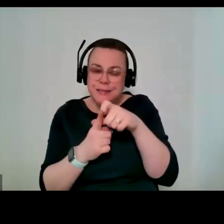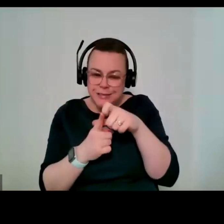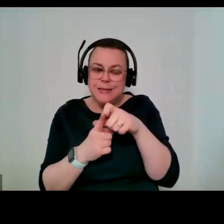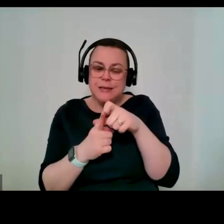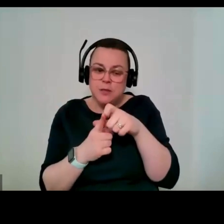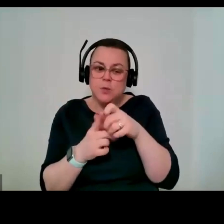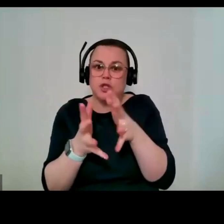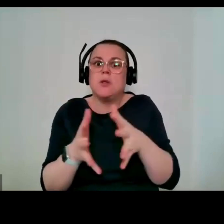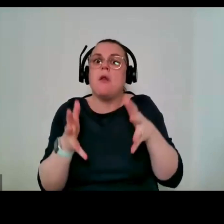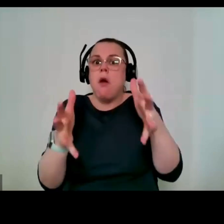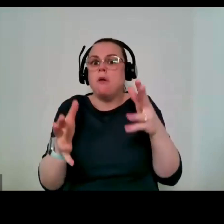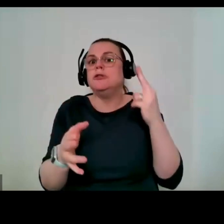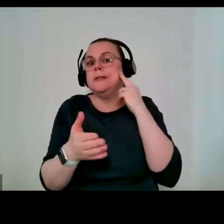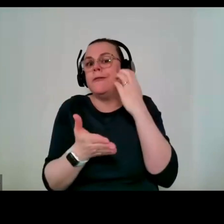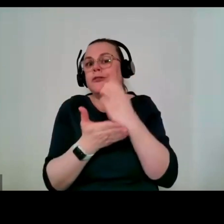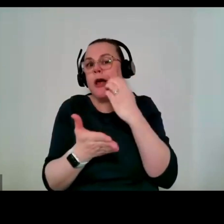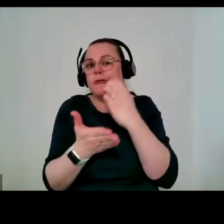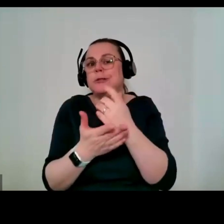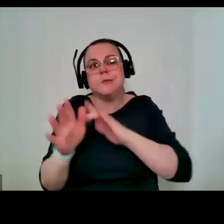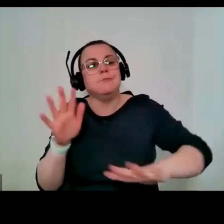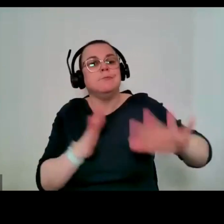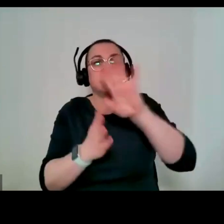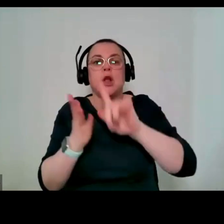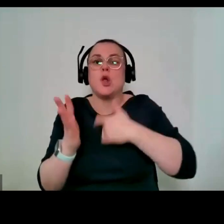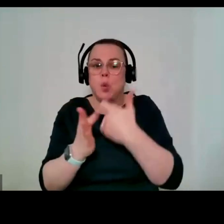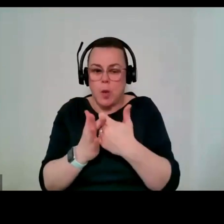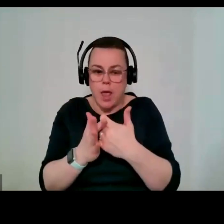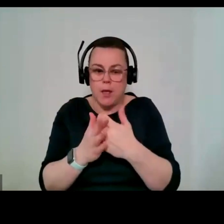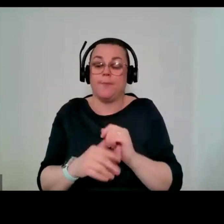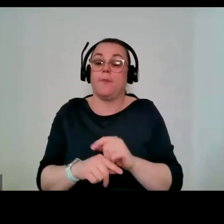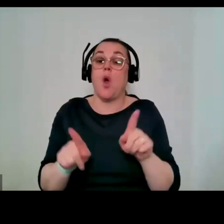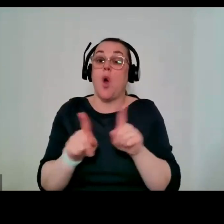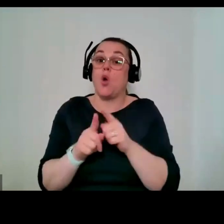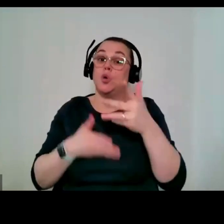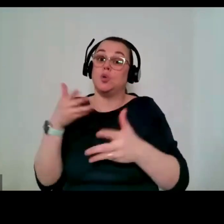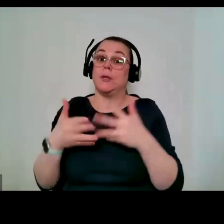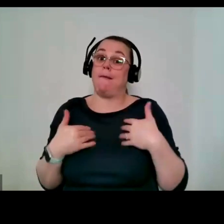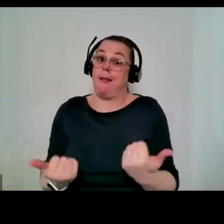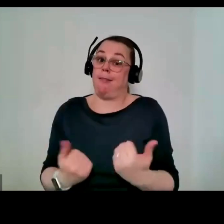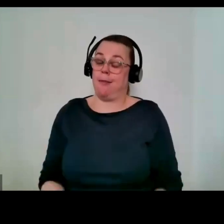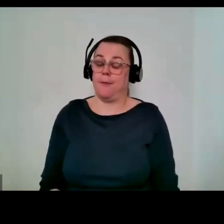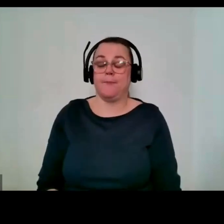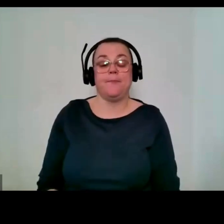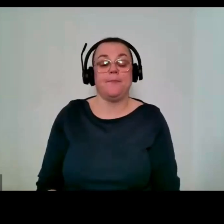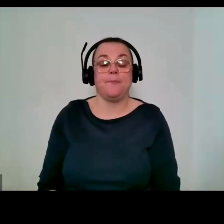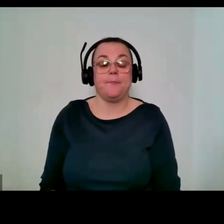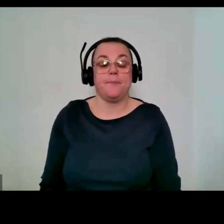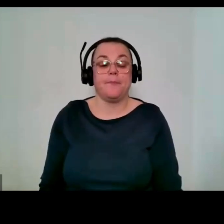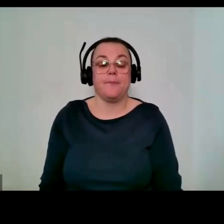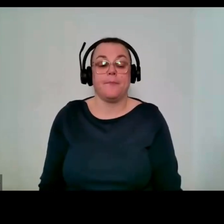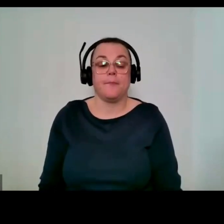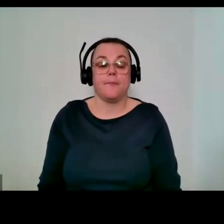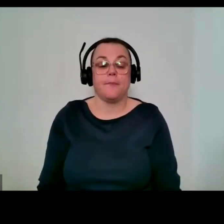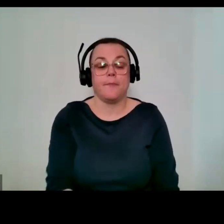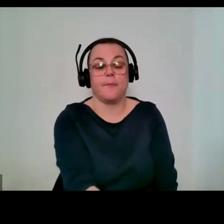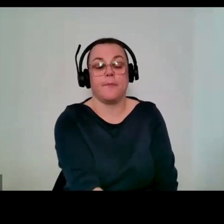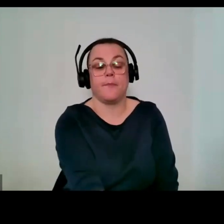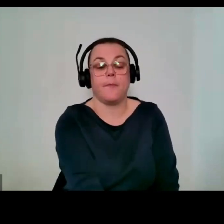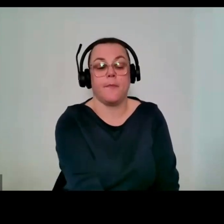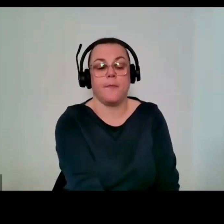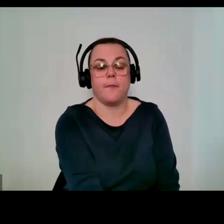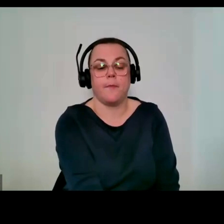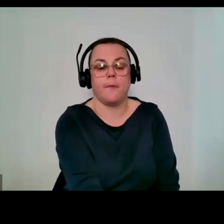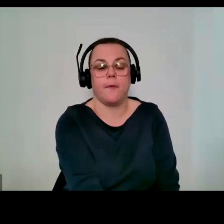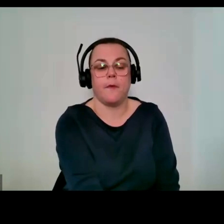the largest deaf charity in the UK, and Sun Health. So, how could I get